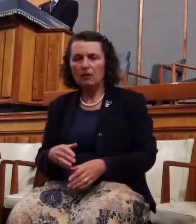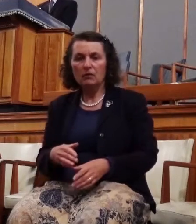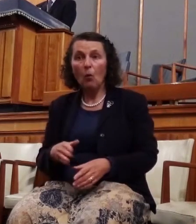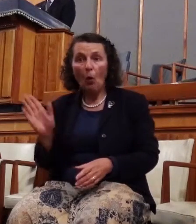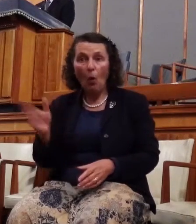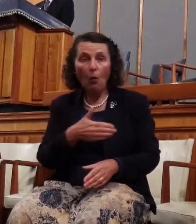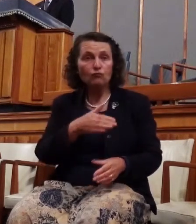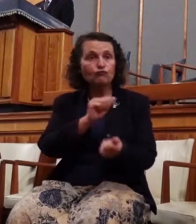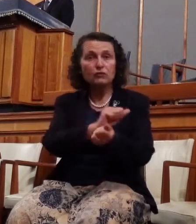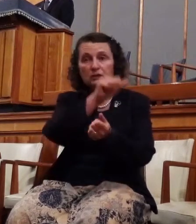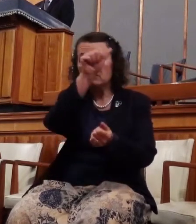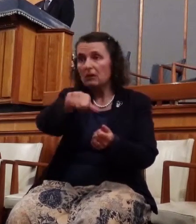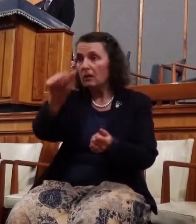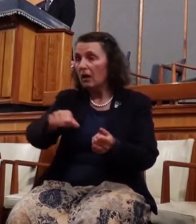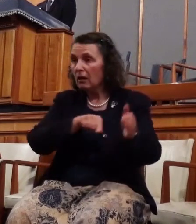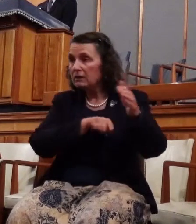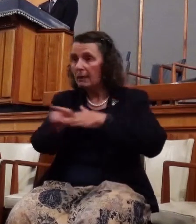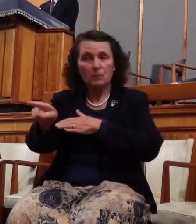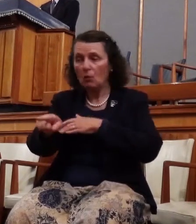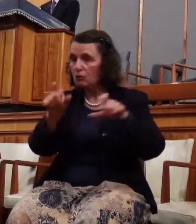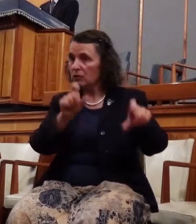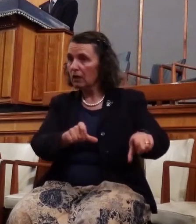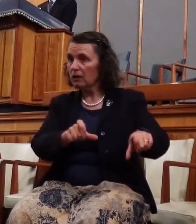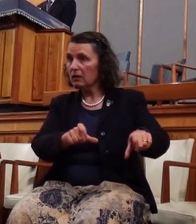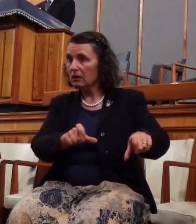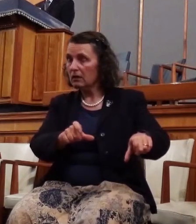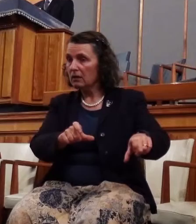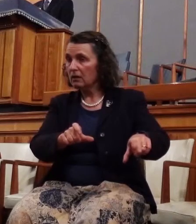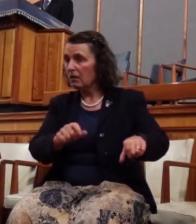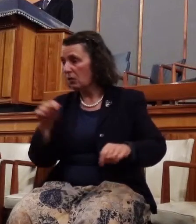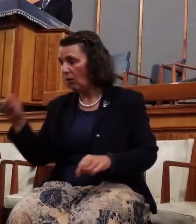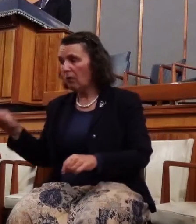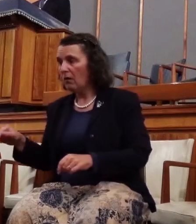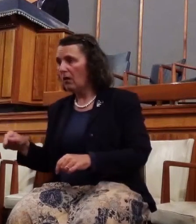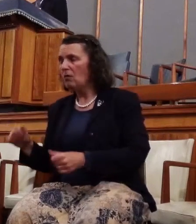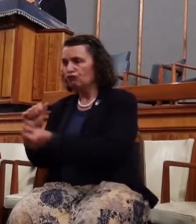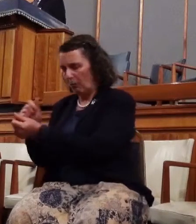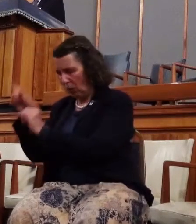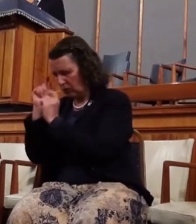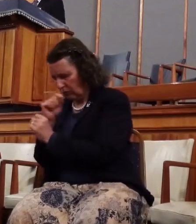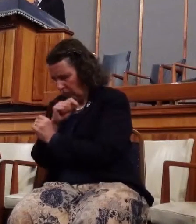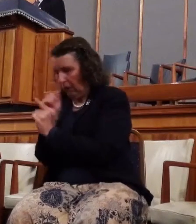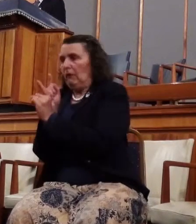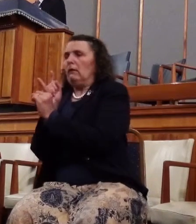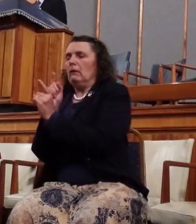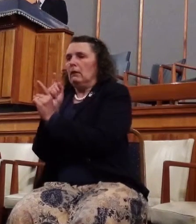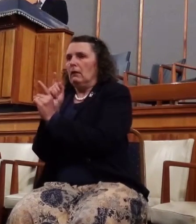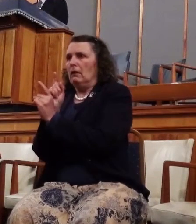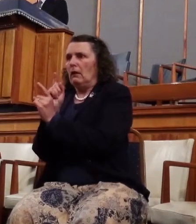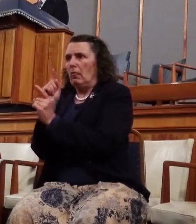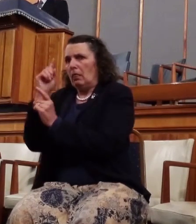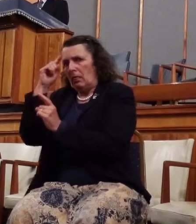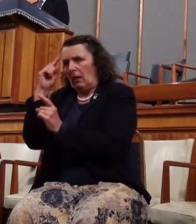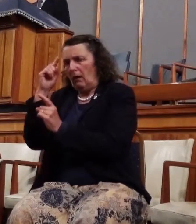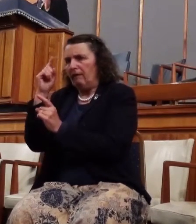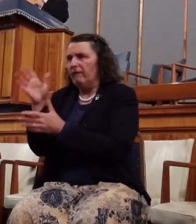of leaving the place. So awakened with a start, he felt that this is nothing else than the